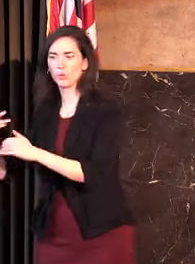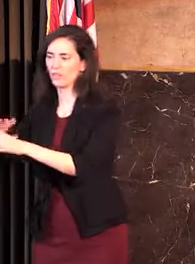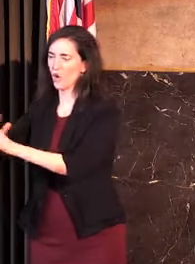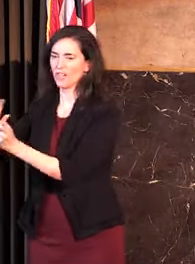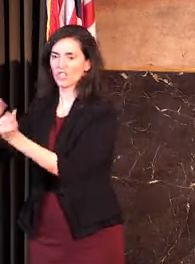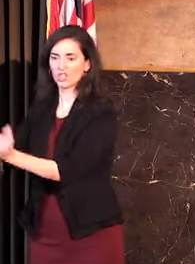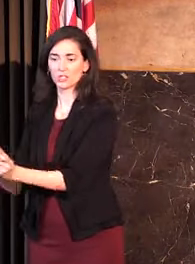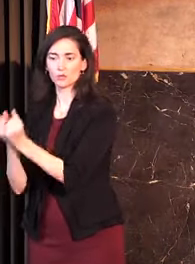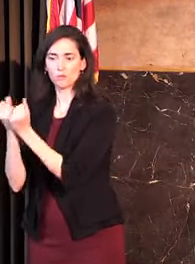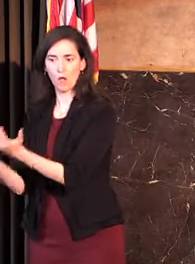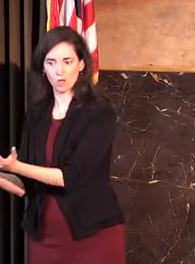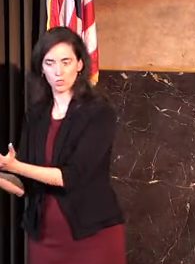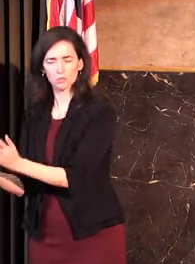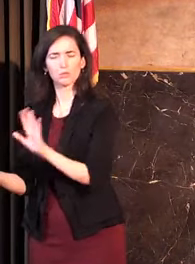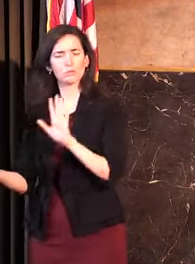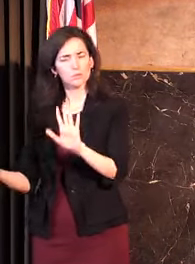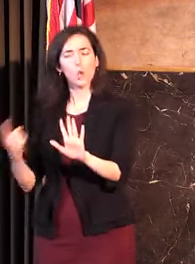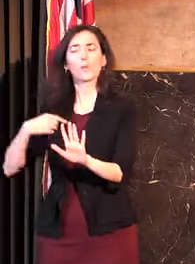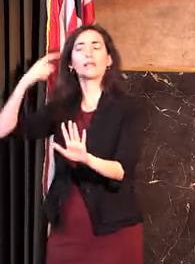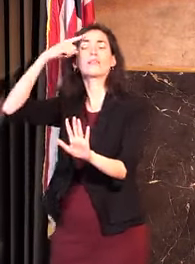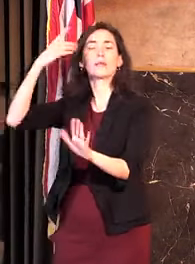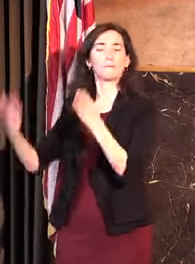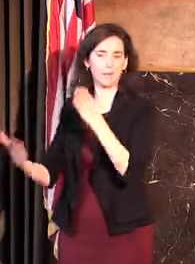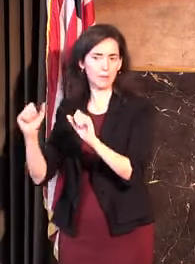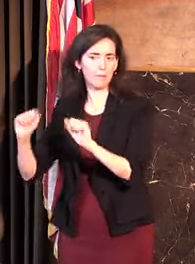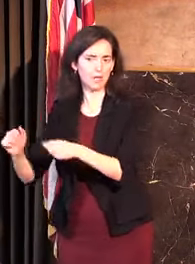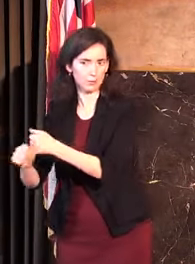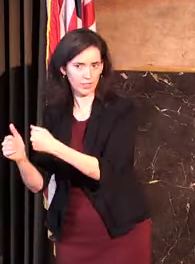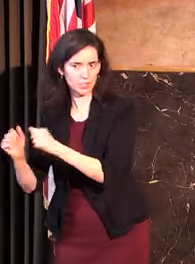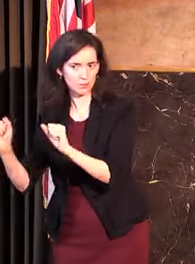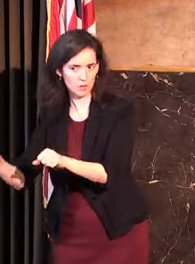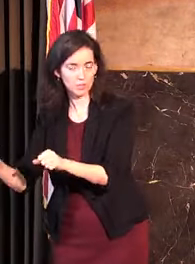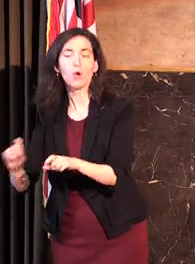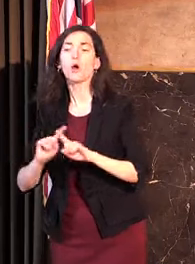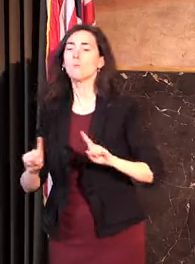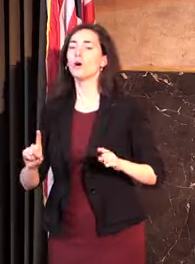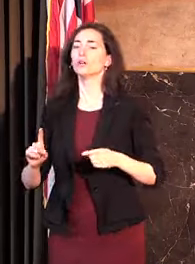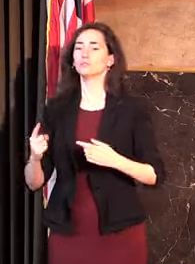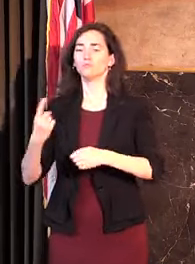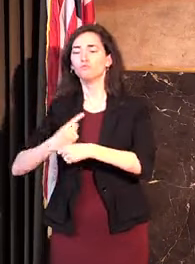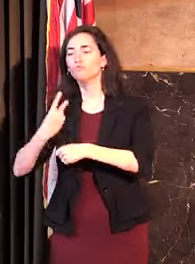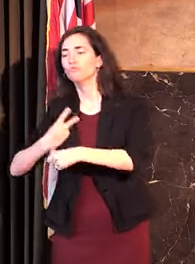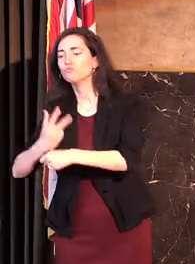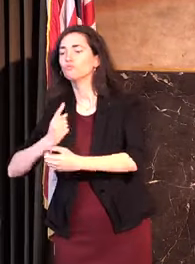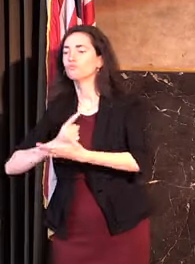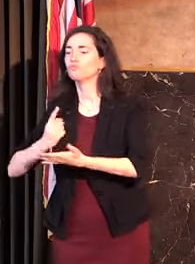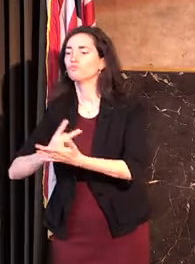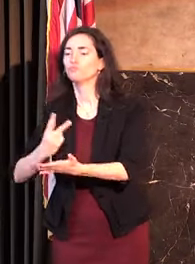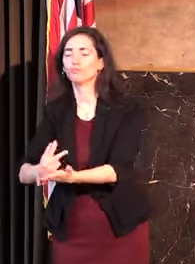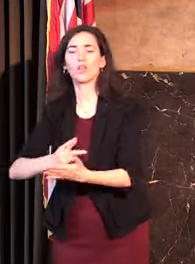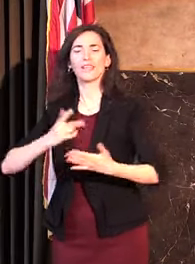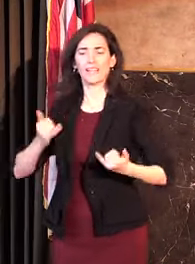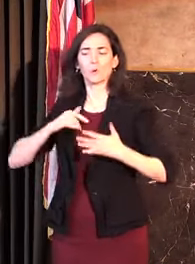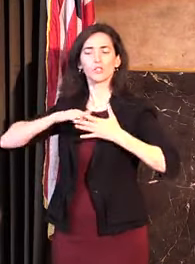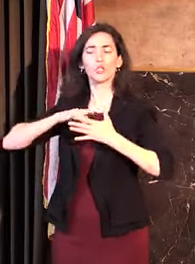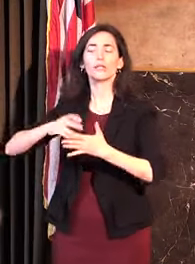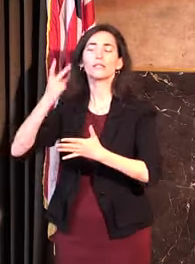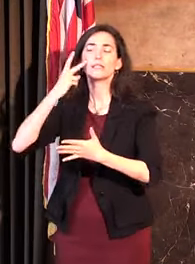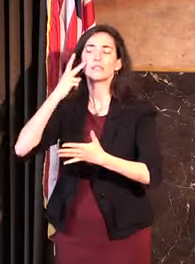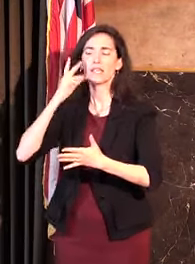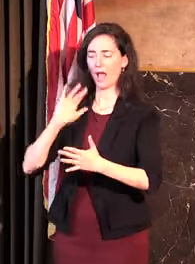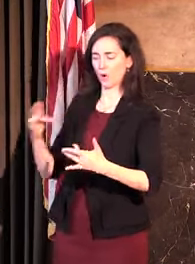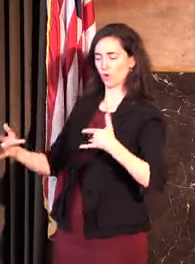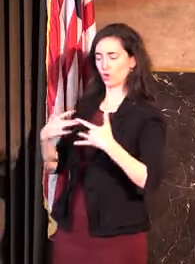on, we will either verify or reject those theoretical concerns as